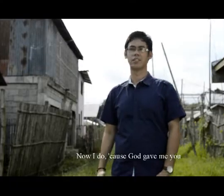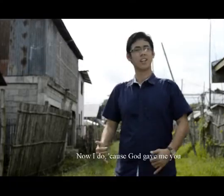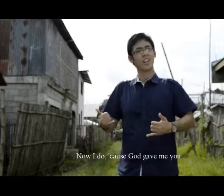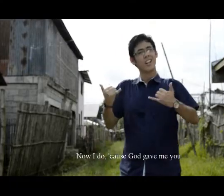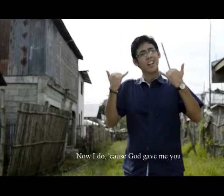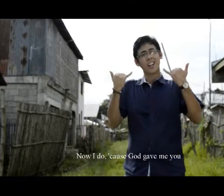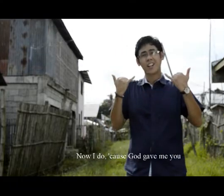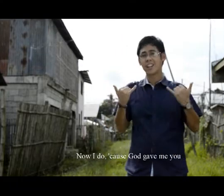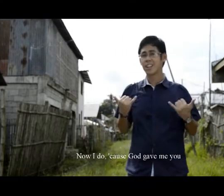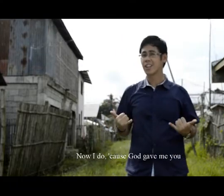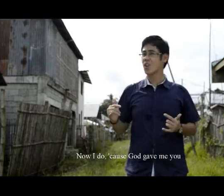now I do.